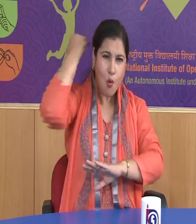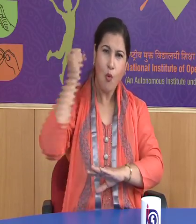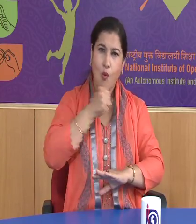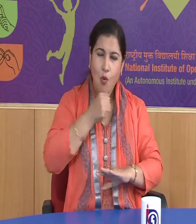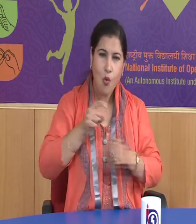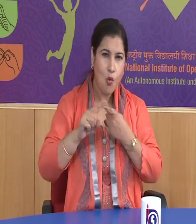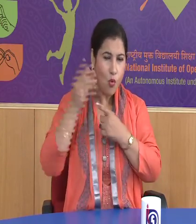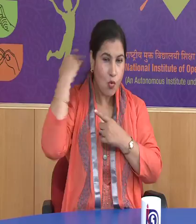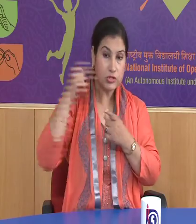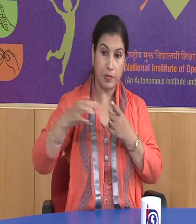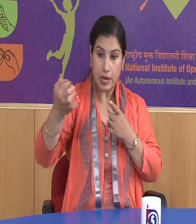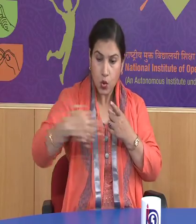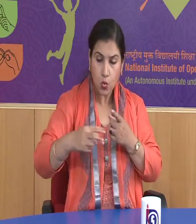of peace and security.